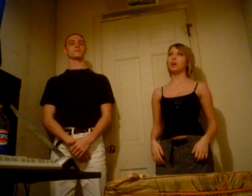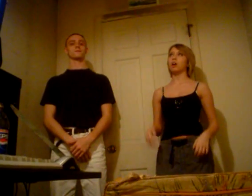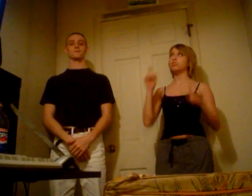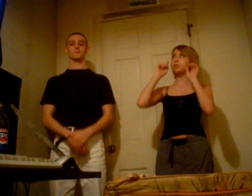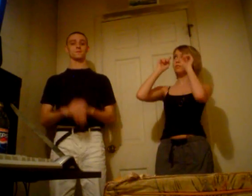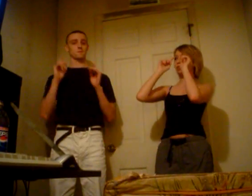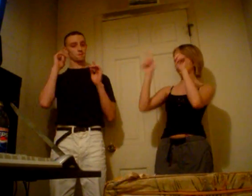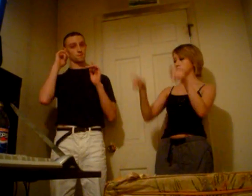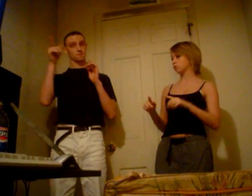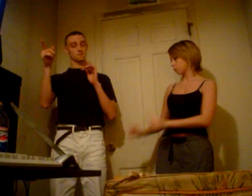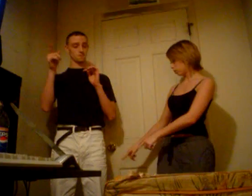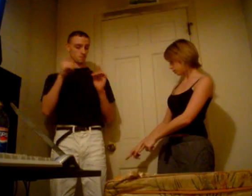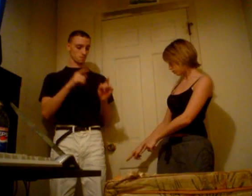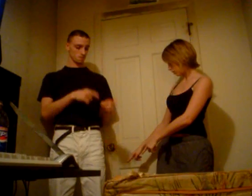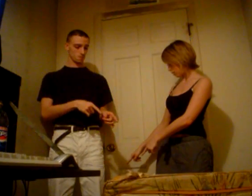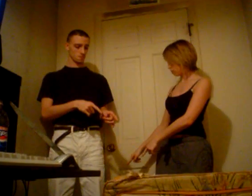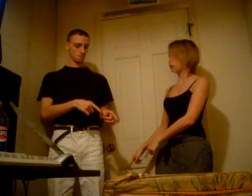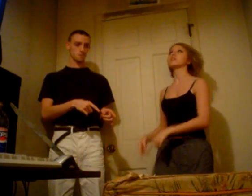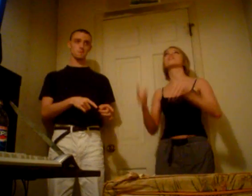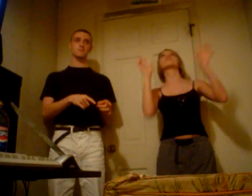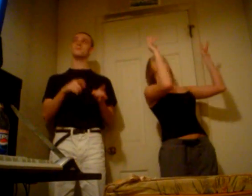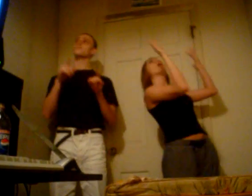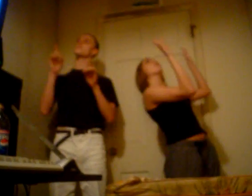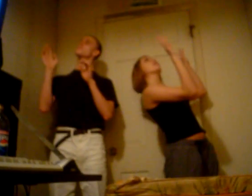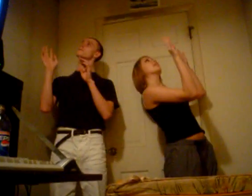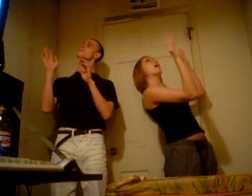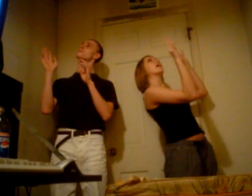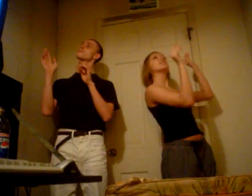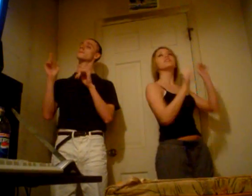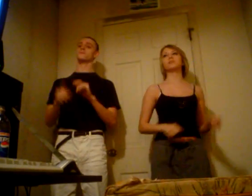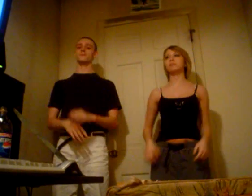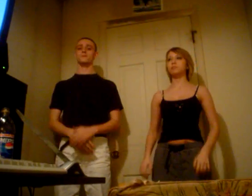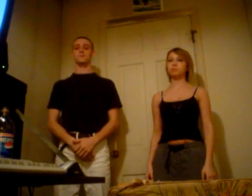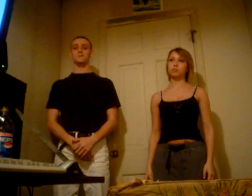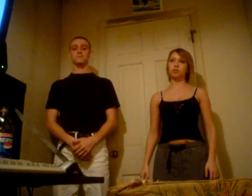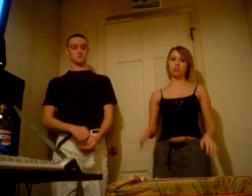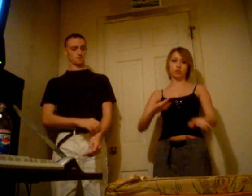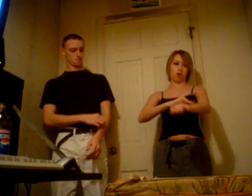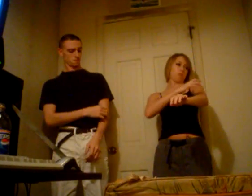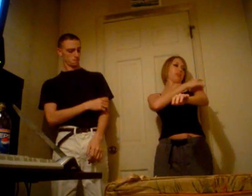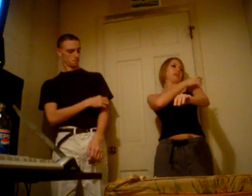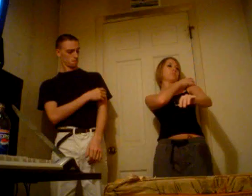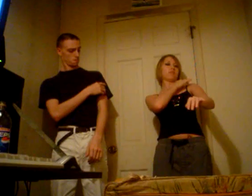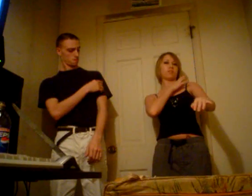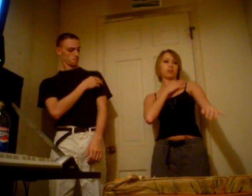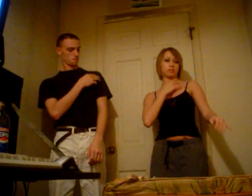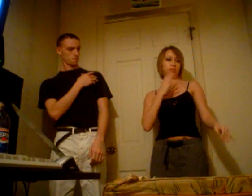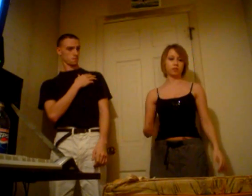Should've seen just what was there And not some holy light That you crawled beneath my veins And